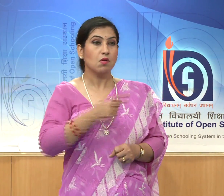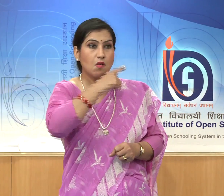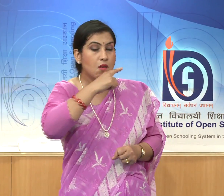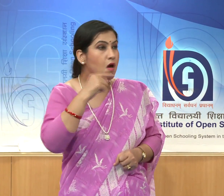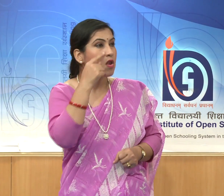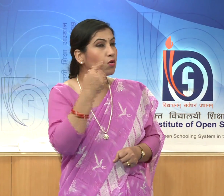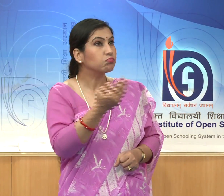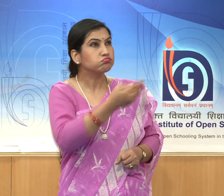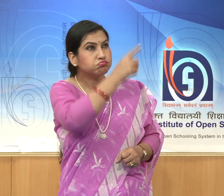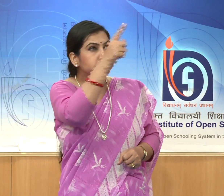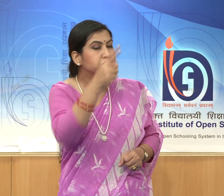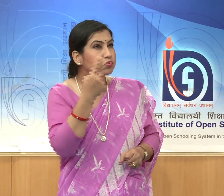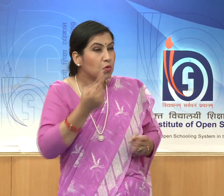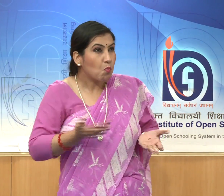predominant shades